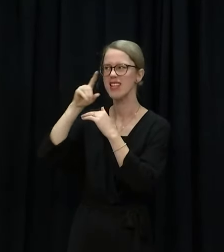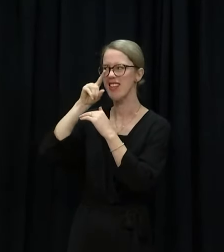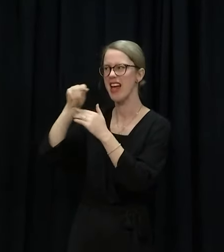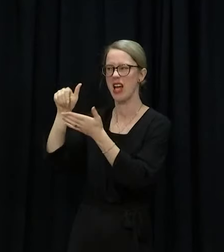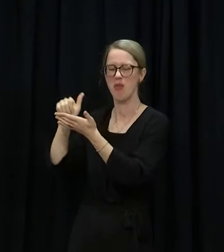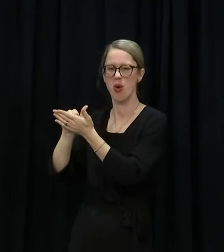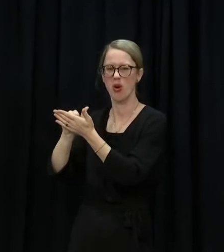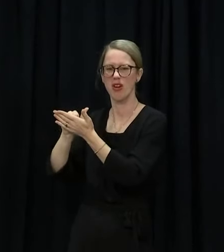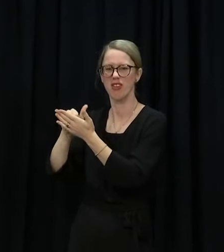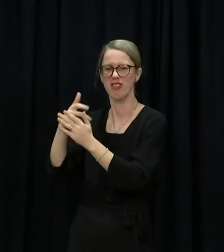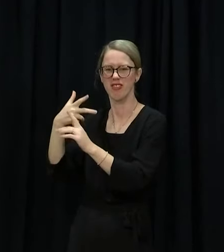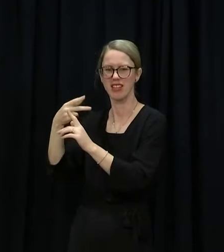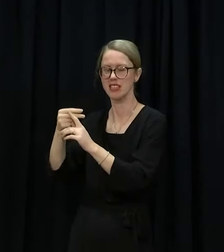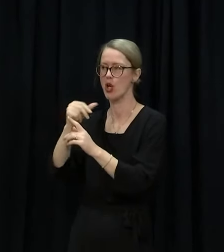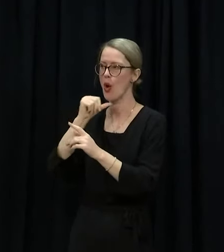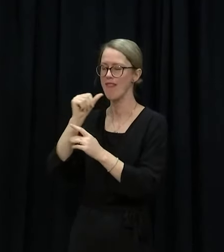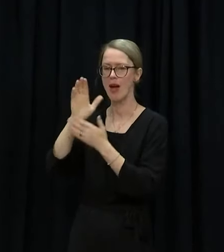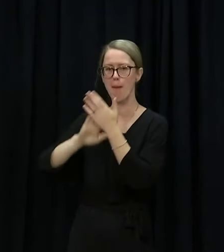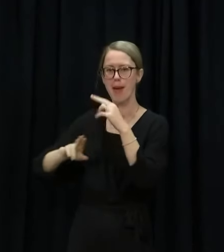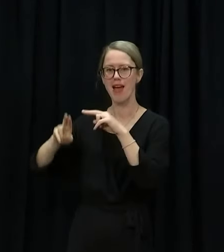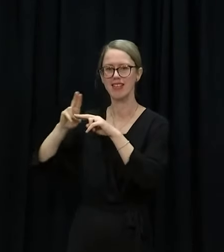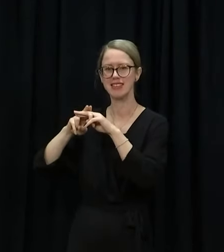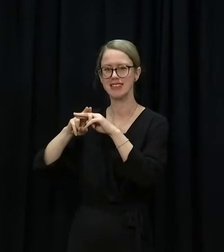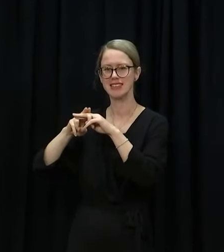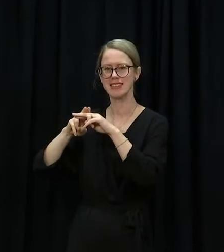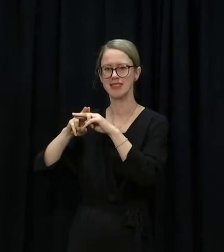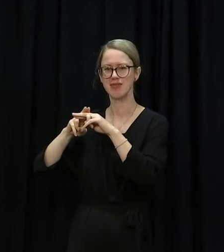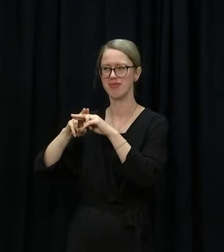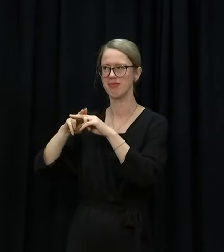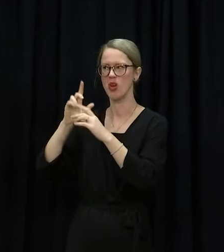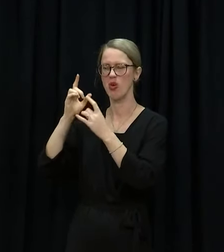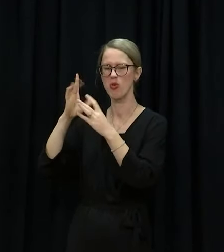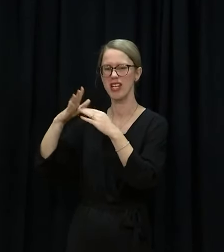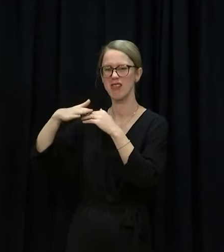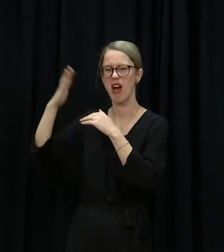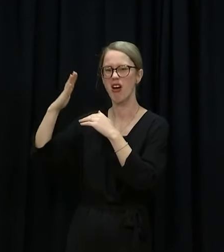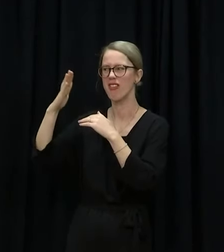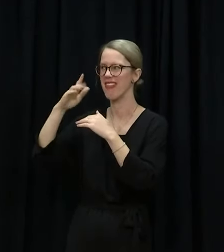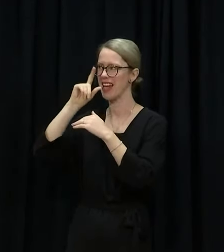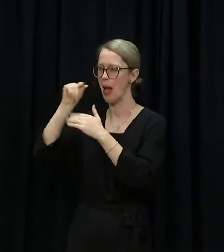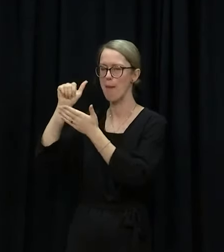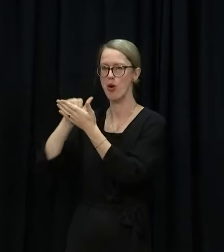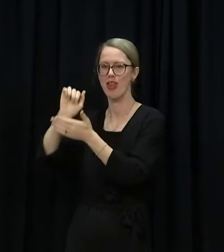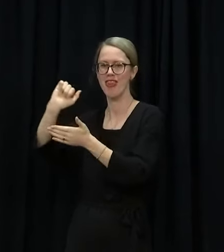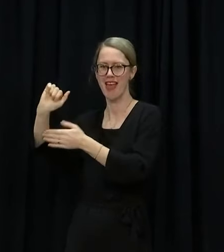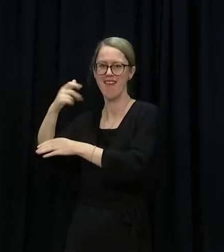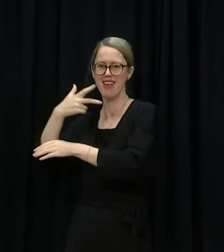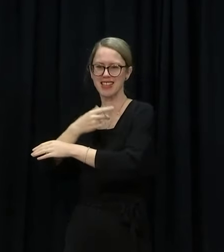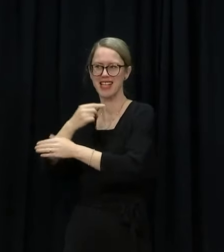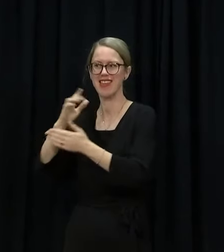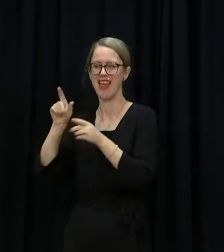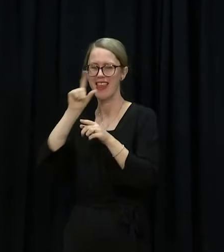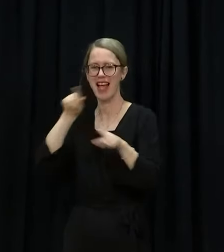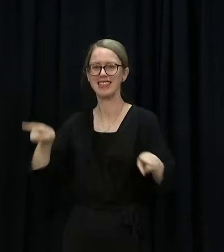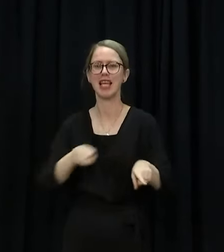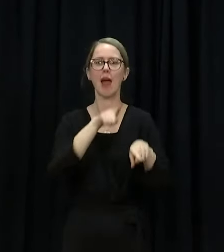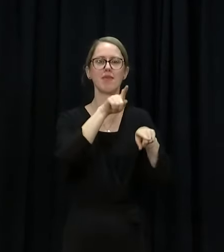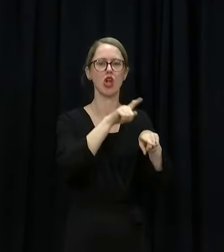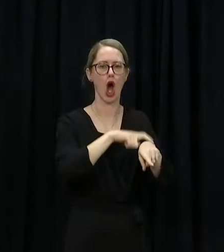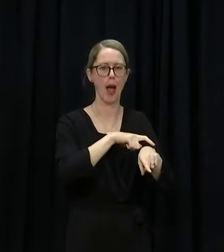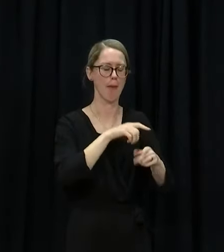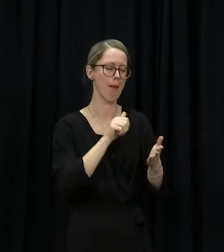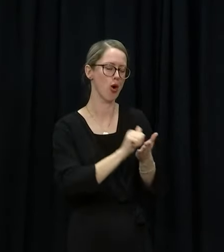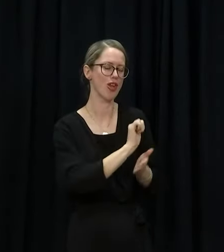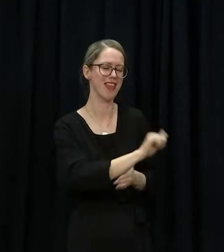So from tomorrow morning, parents and caregivers who are eligible for their vaccines will also be able to book their 12 to 15-year-olds at the